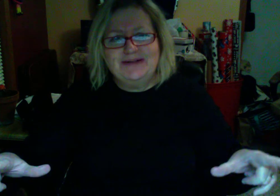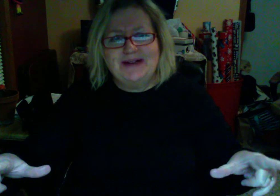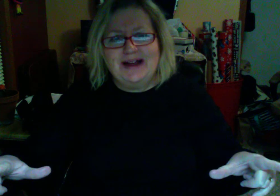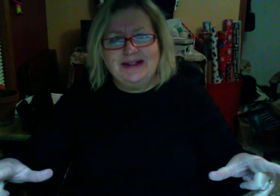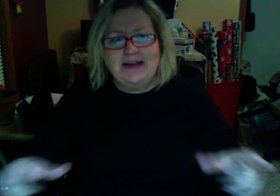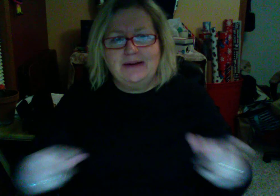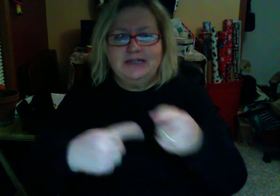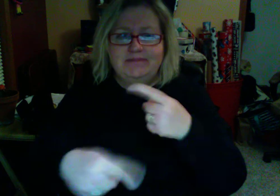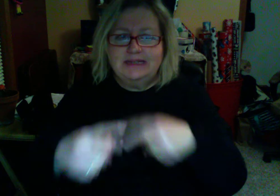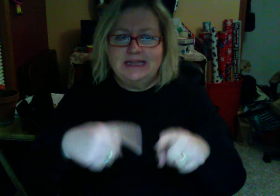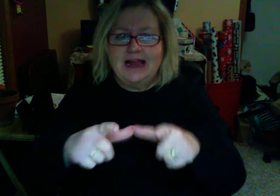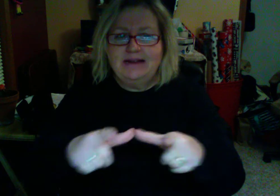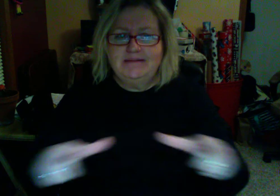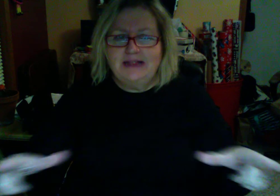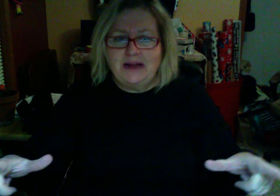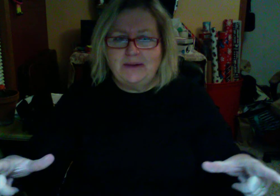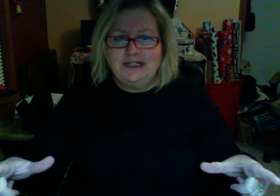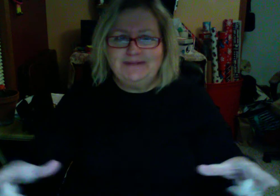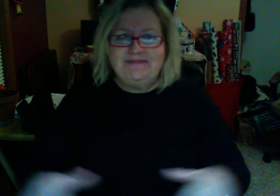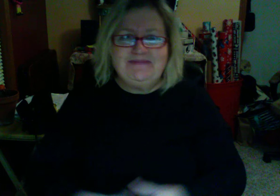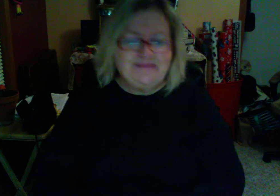out. Language. Sign language.